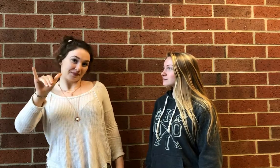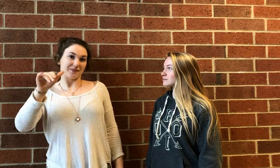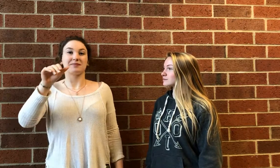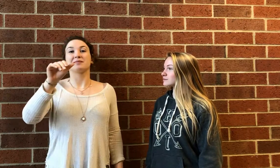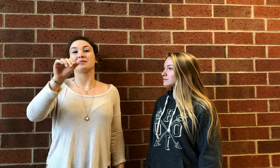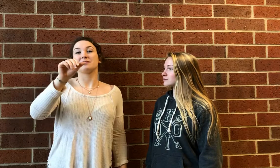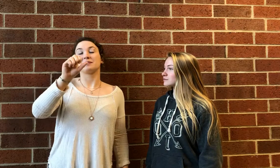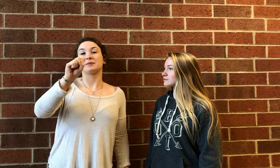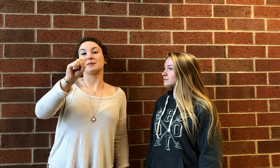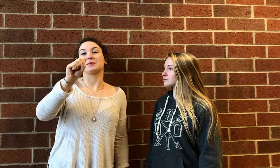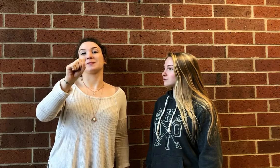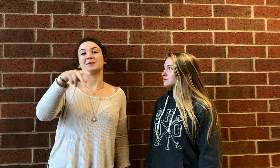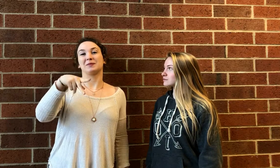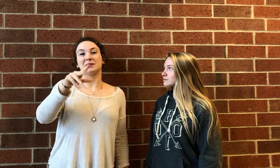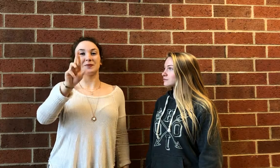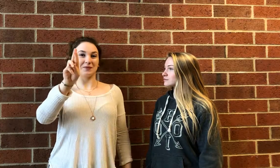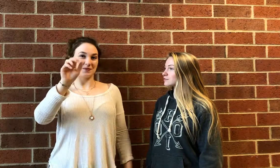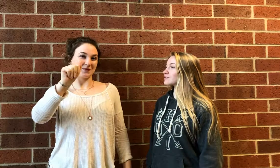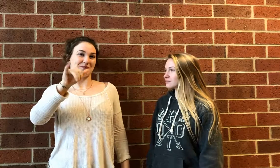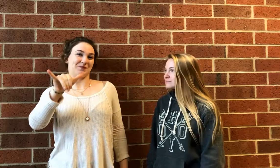spray is ready to go.